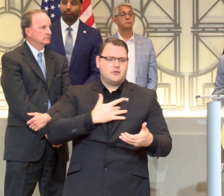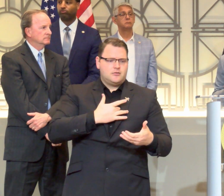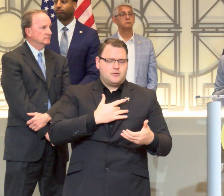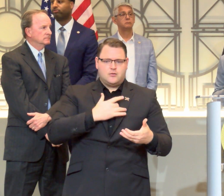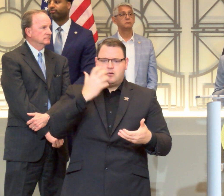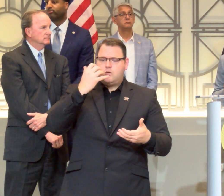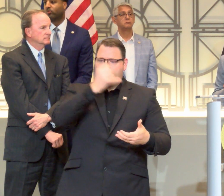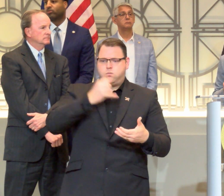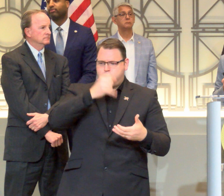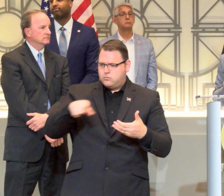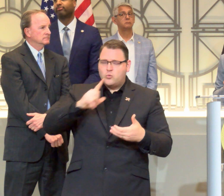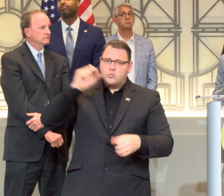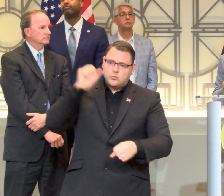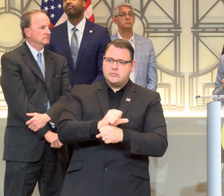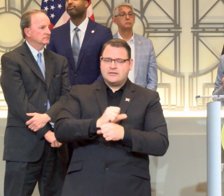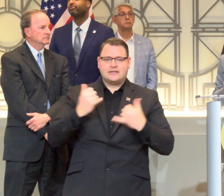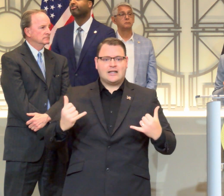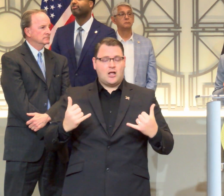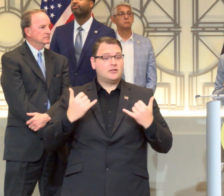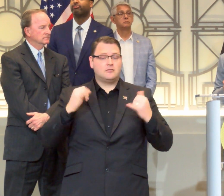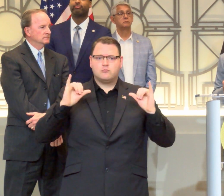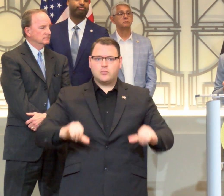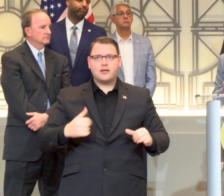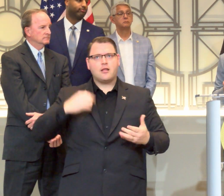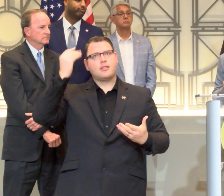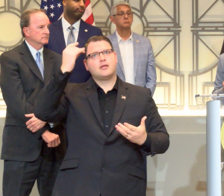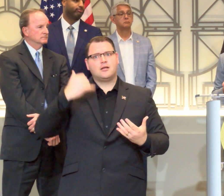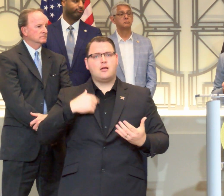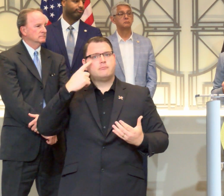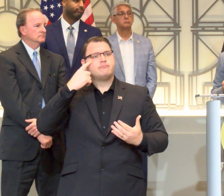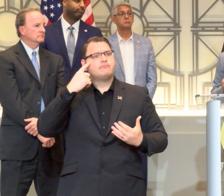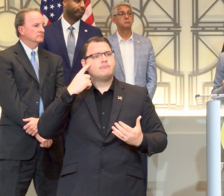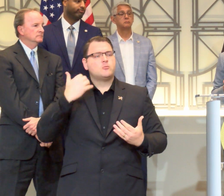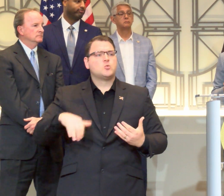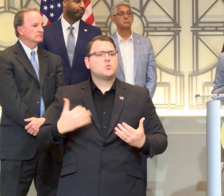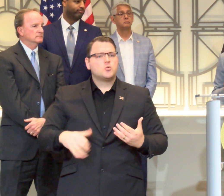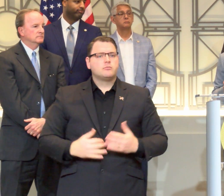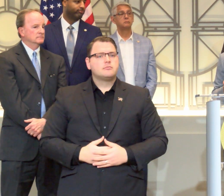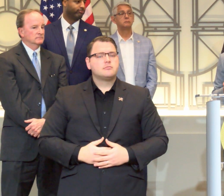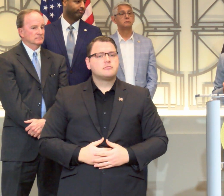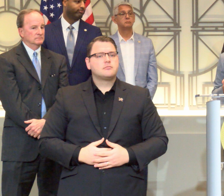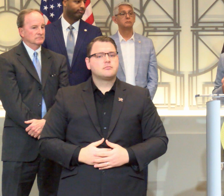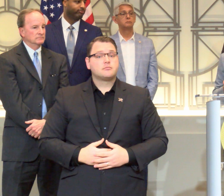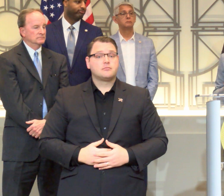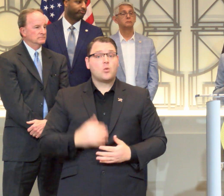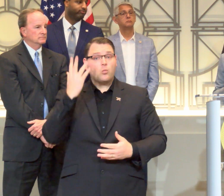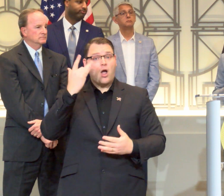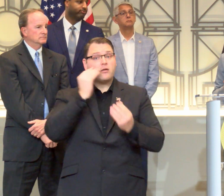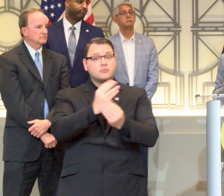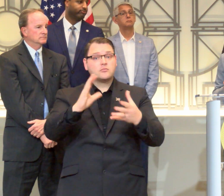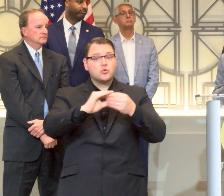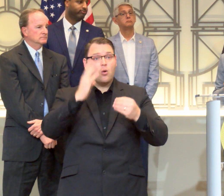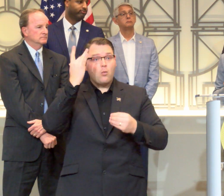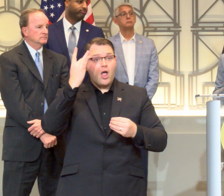picture of little Sam. And my eyes still tear up when I think about it. And I share this story because when it feels